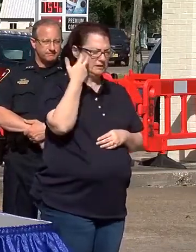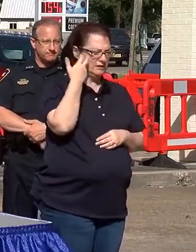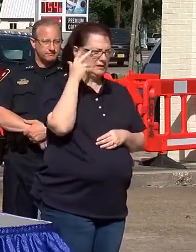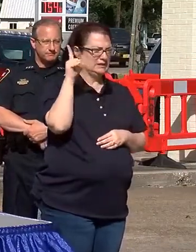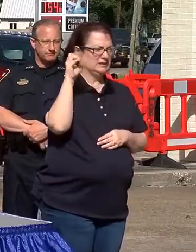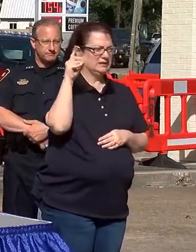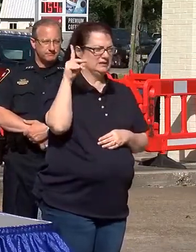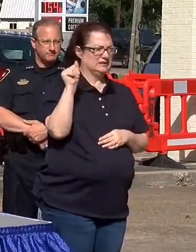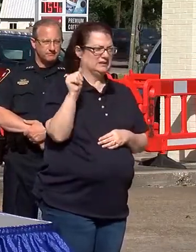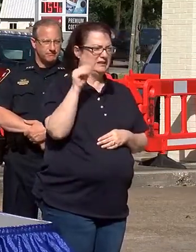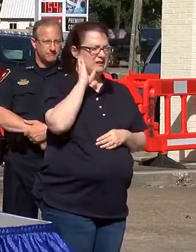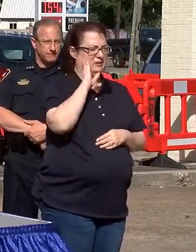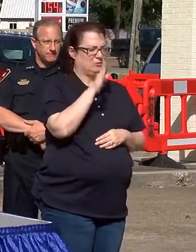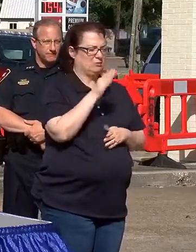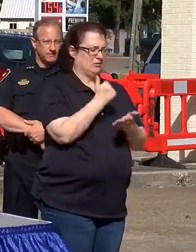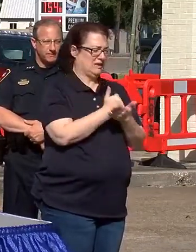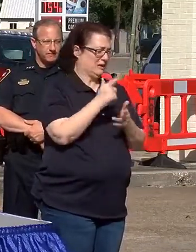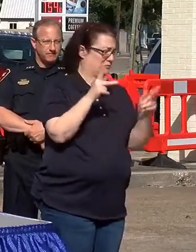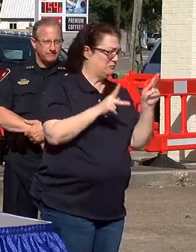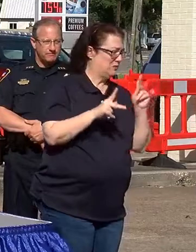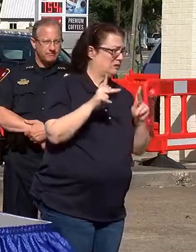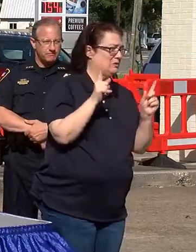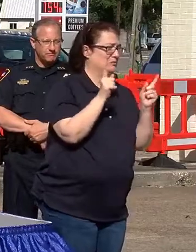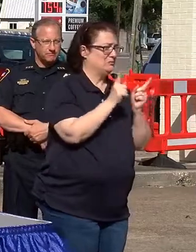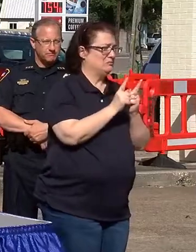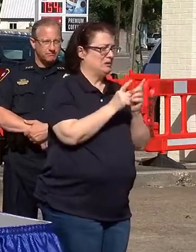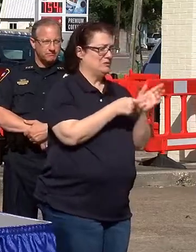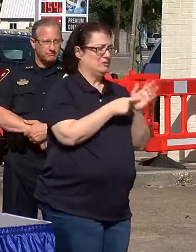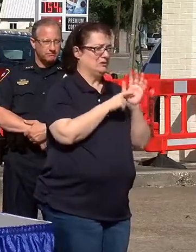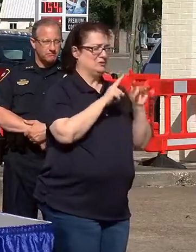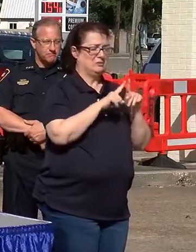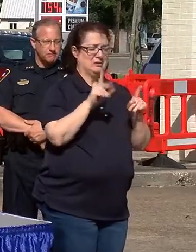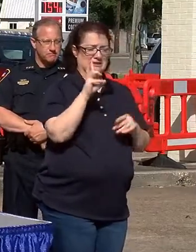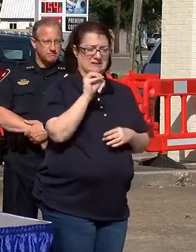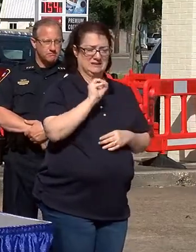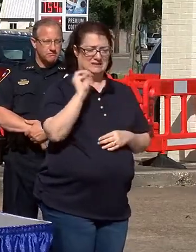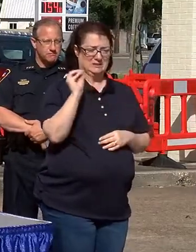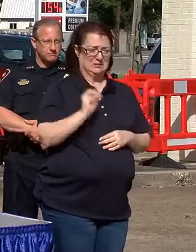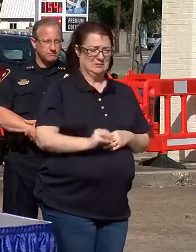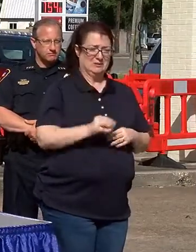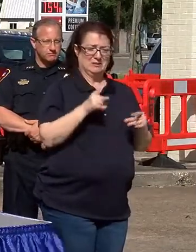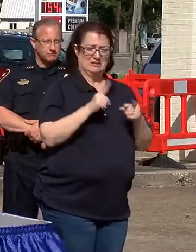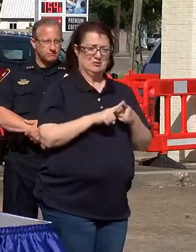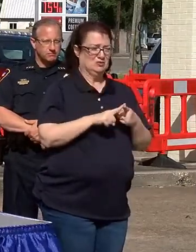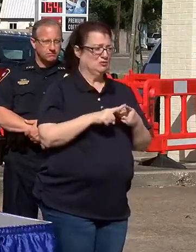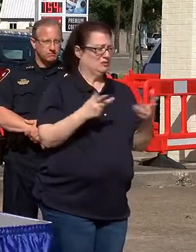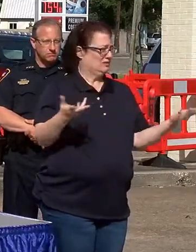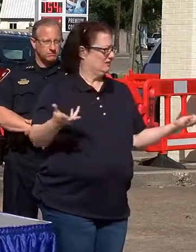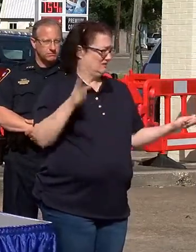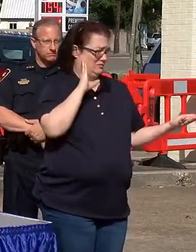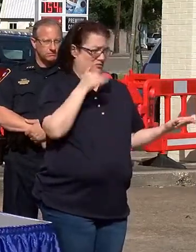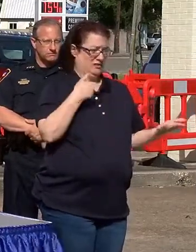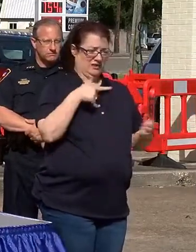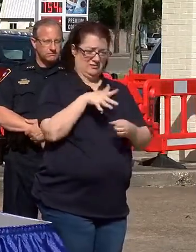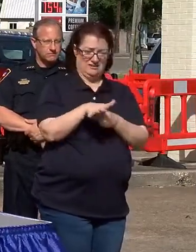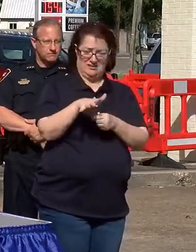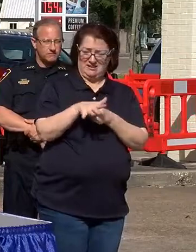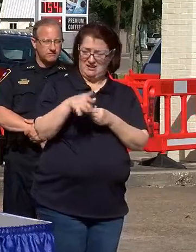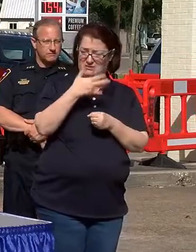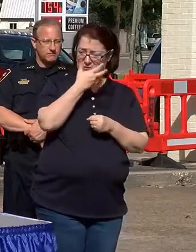helping people meet the requirements with 60% of our businesses trying to get a hold of masks. Is there going to be any assistance for